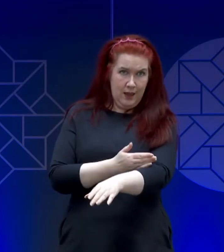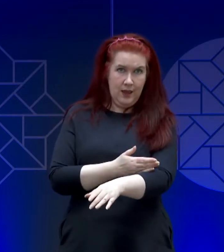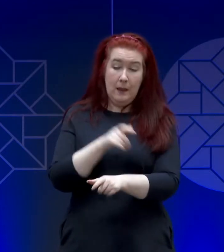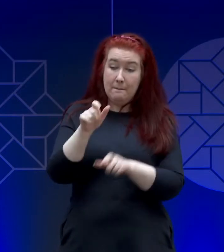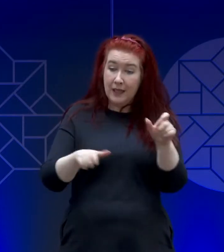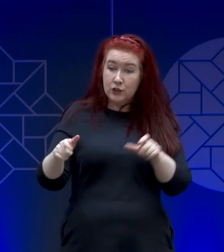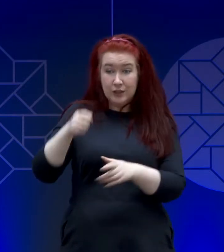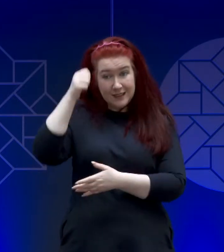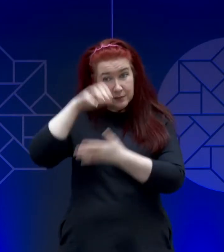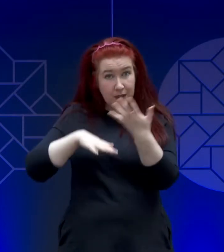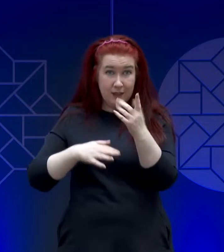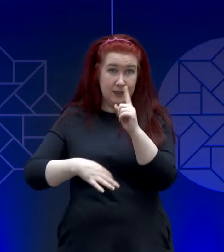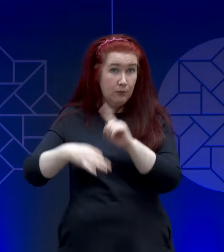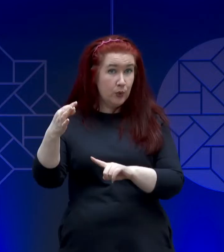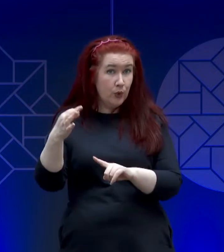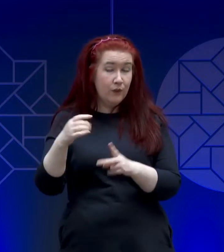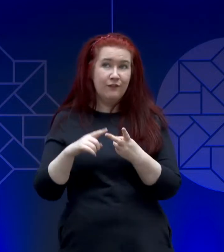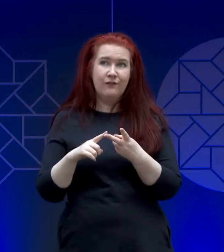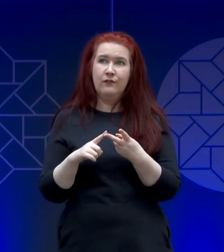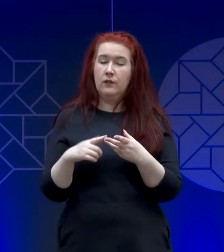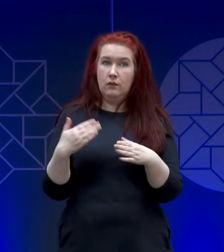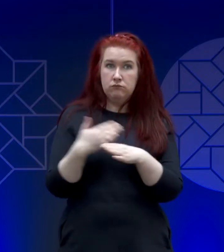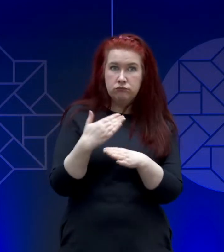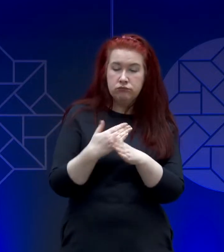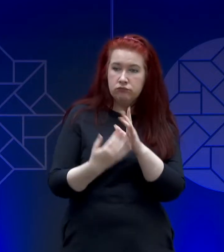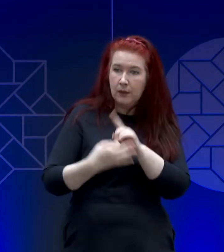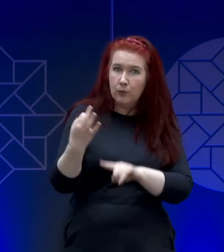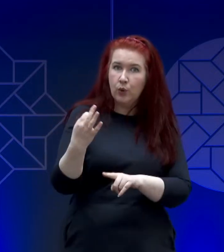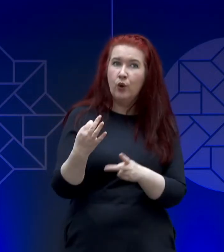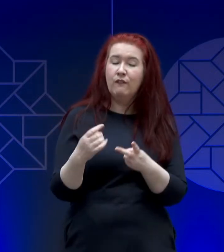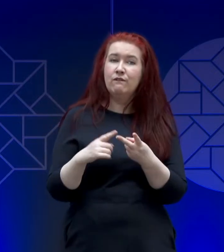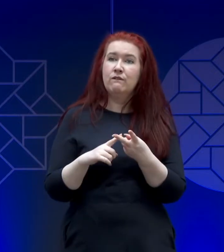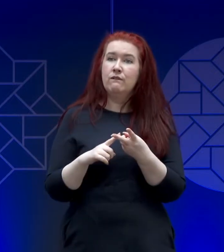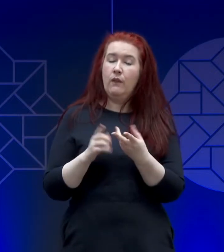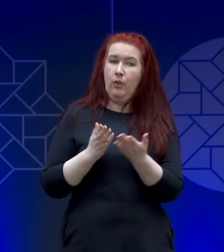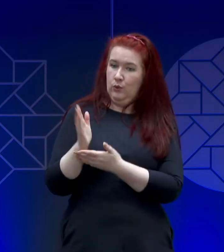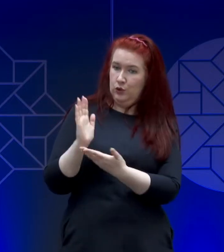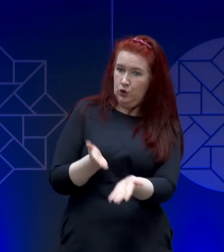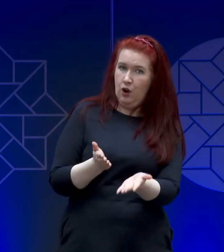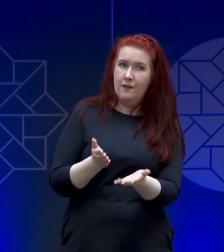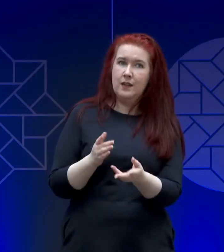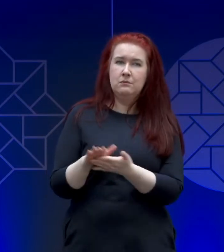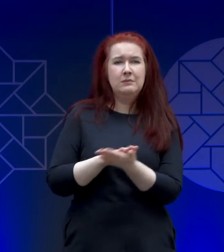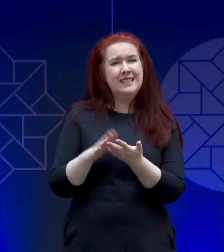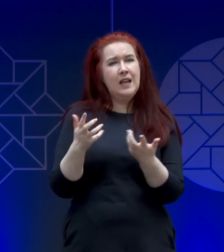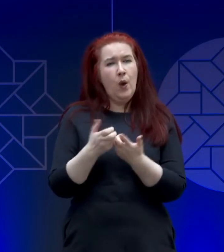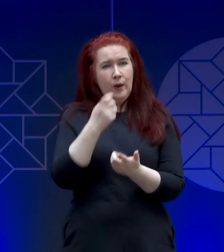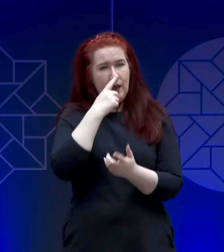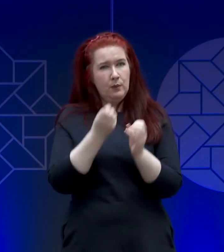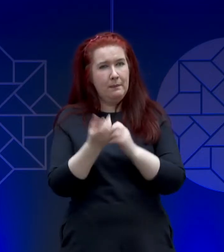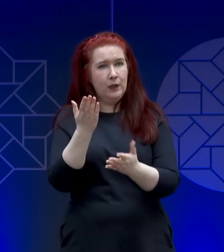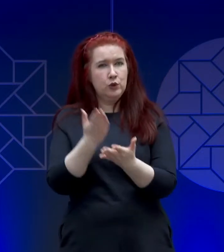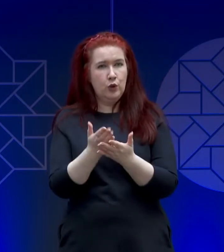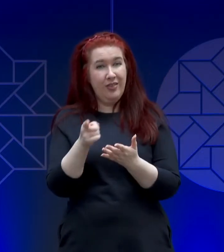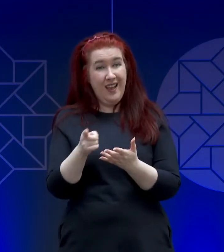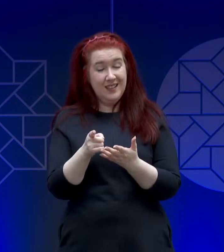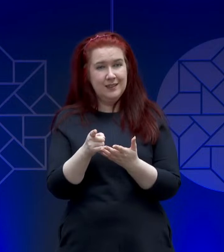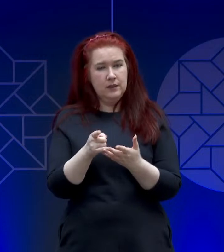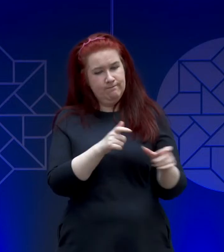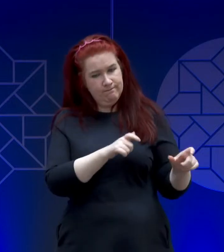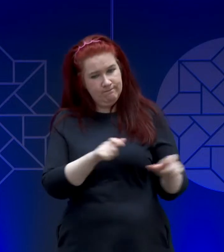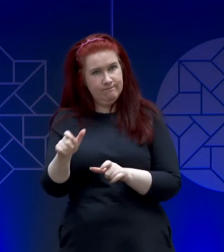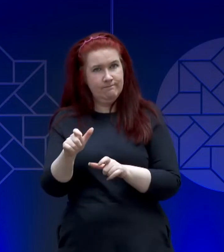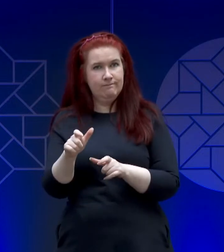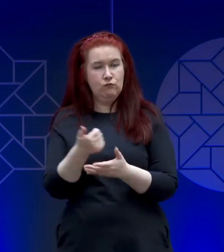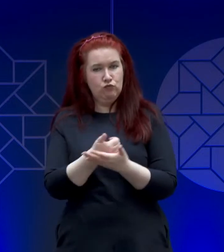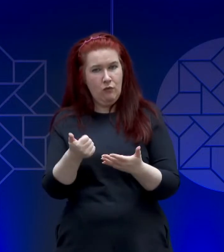is improved, there are productivity and improvements in services as well. How do we ensure that they are sustainably funded and